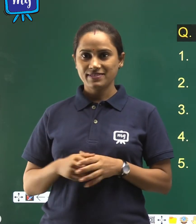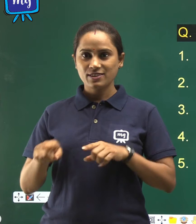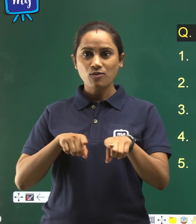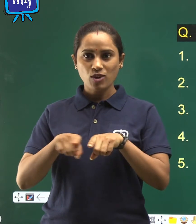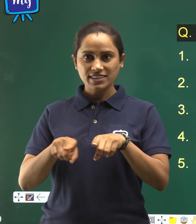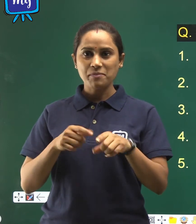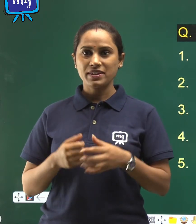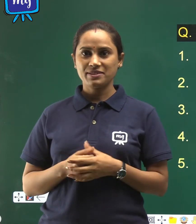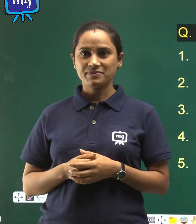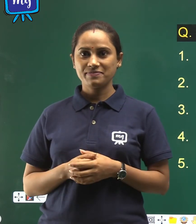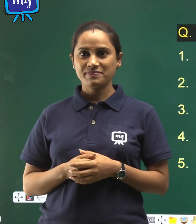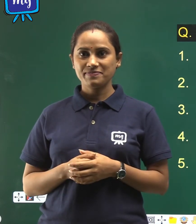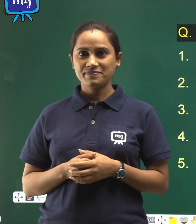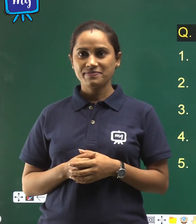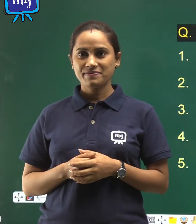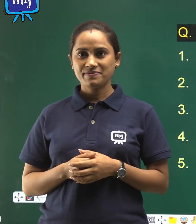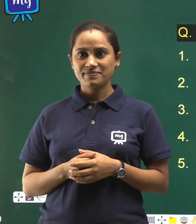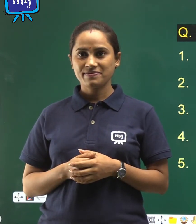For example,